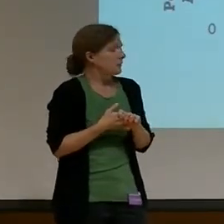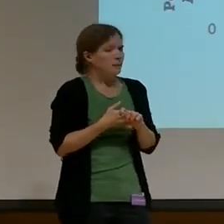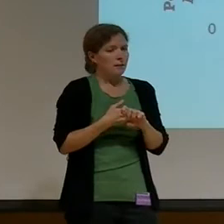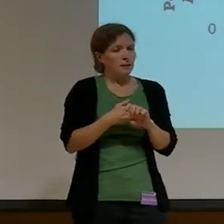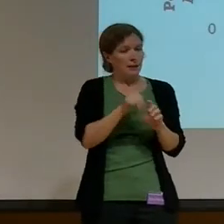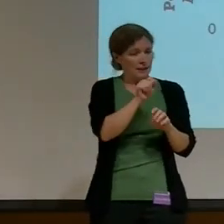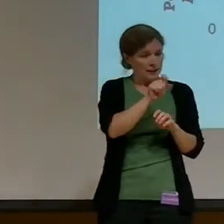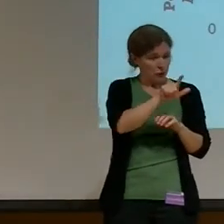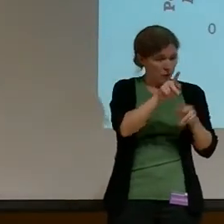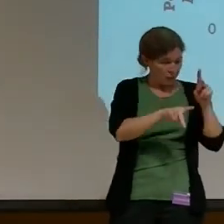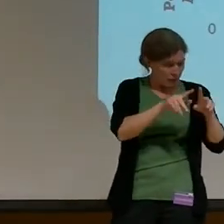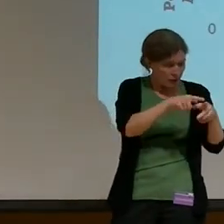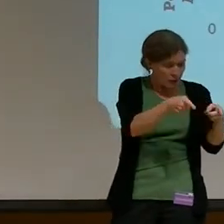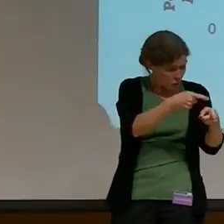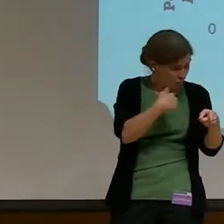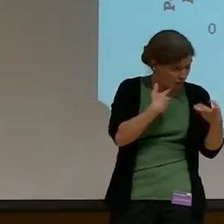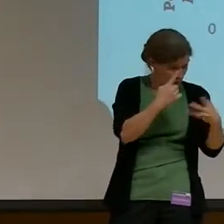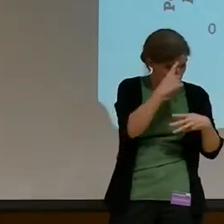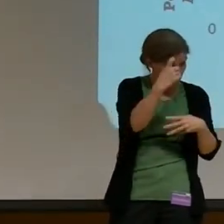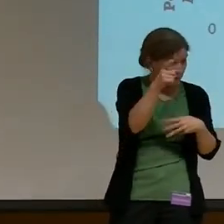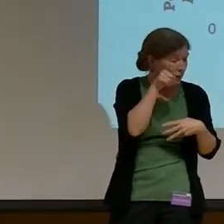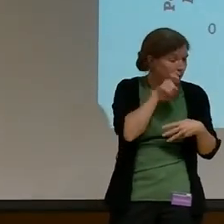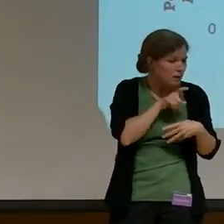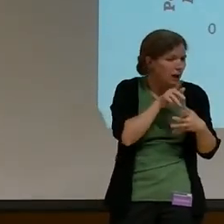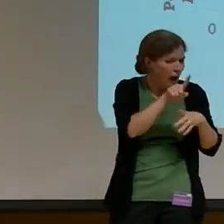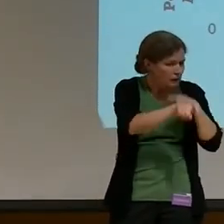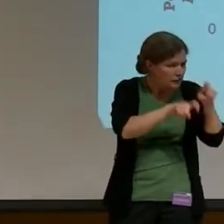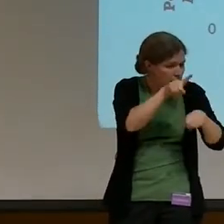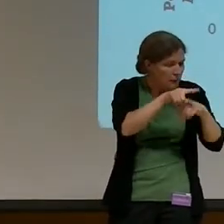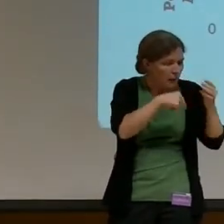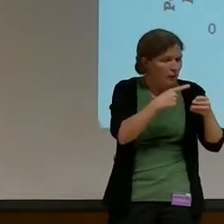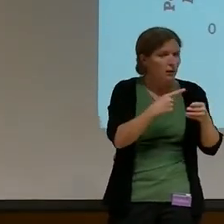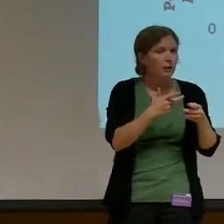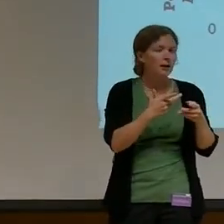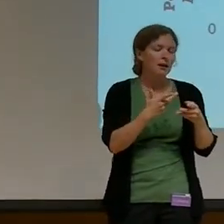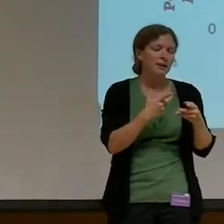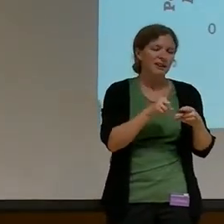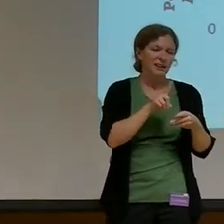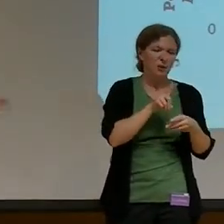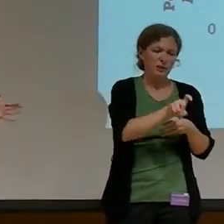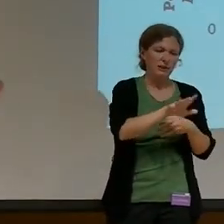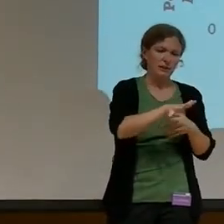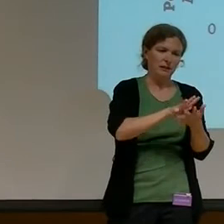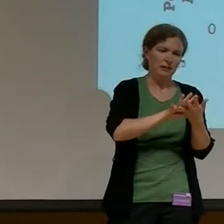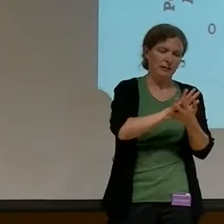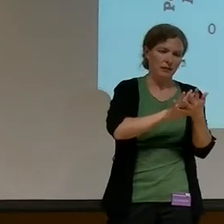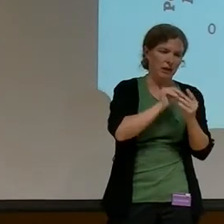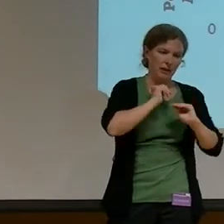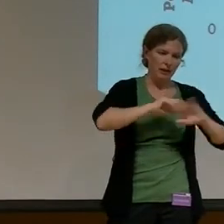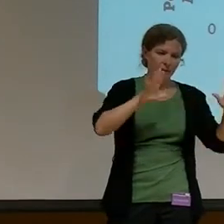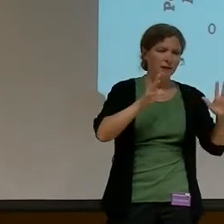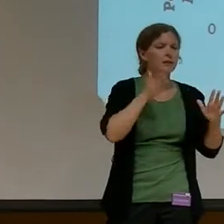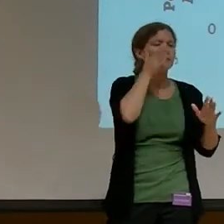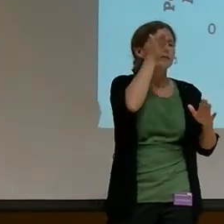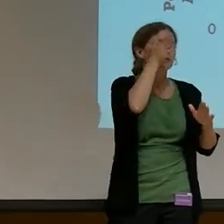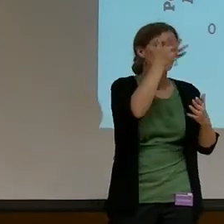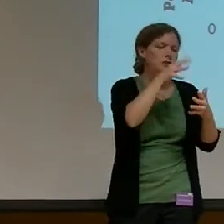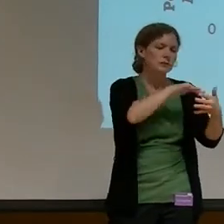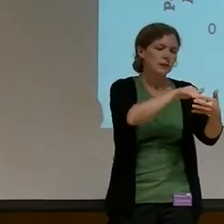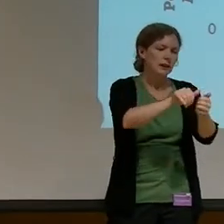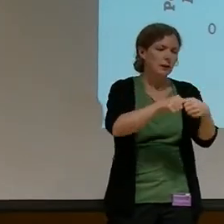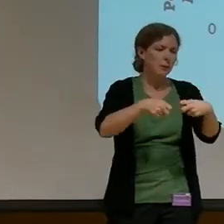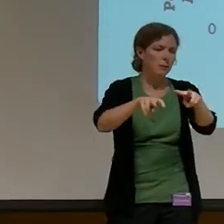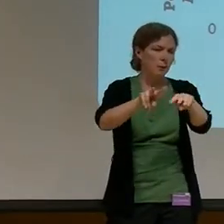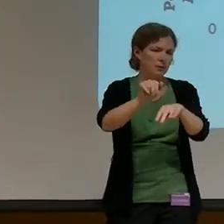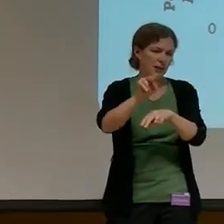asexual people what they sexually had fantasies about, we didn't ask the question well enough. This is an upcoming study that I'm going to be posting on APIN